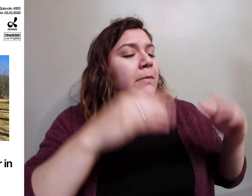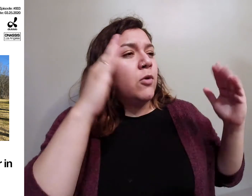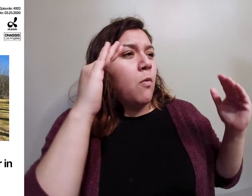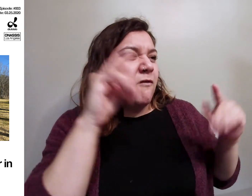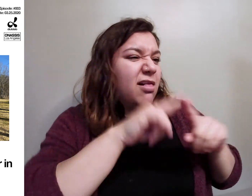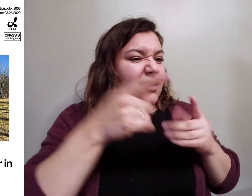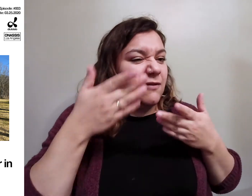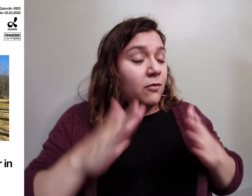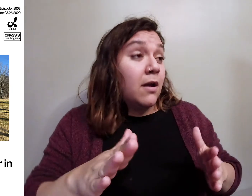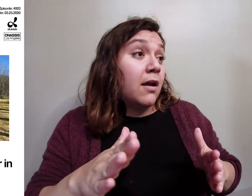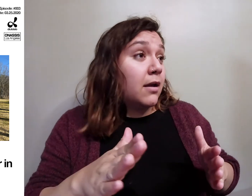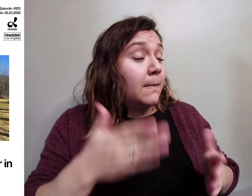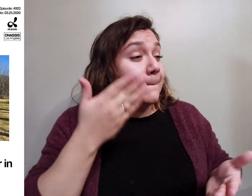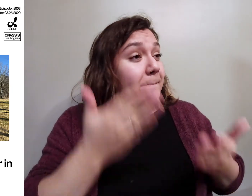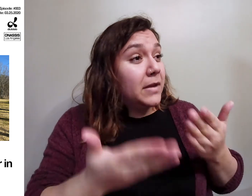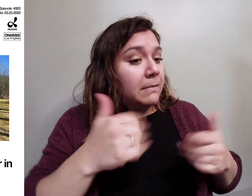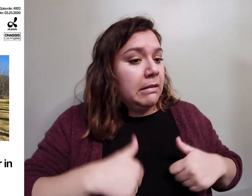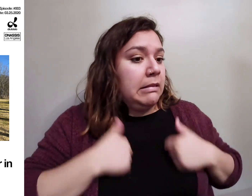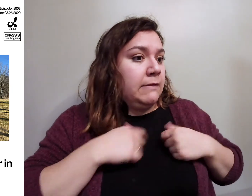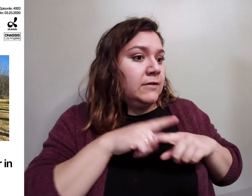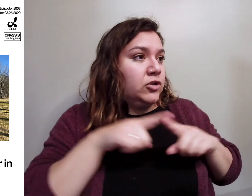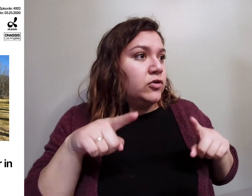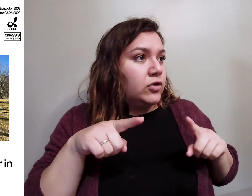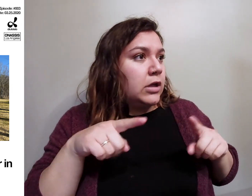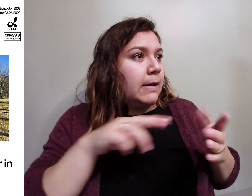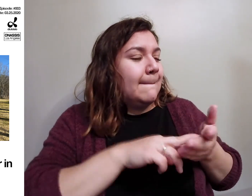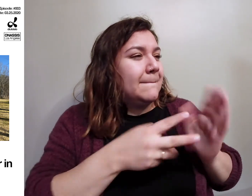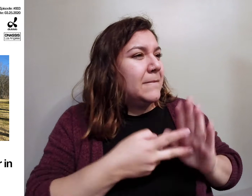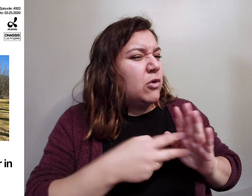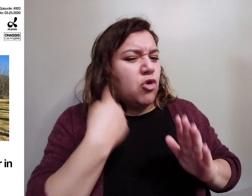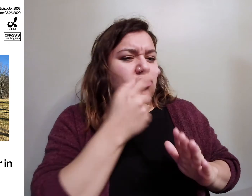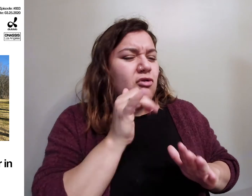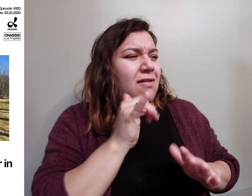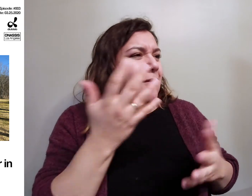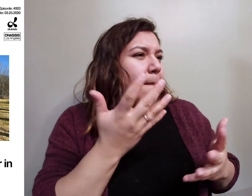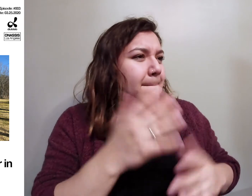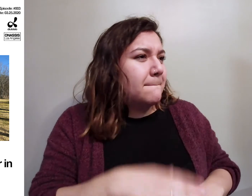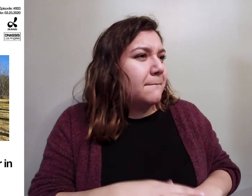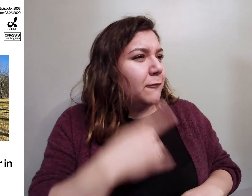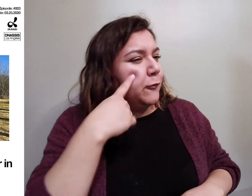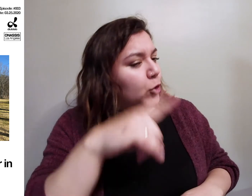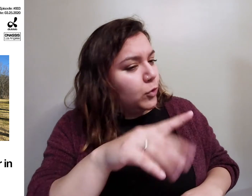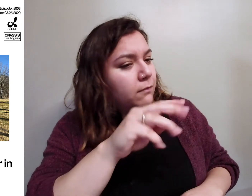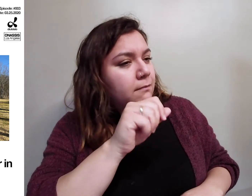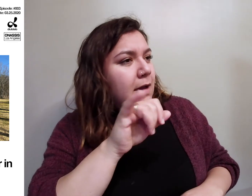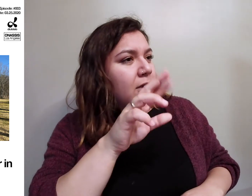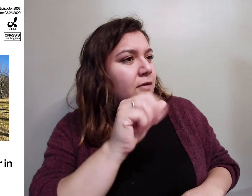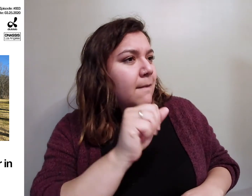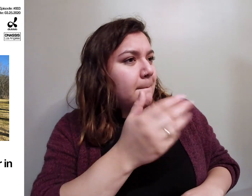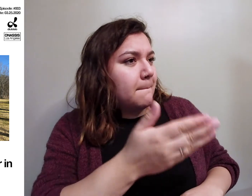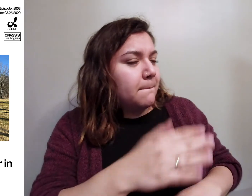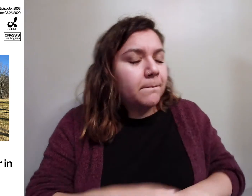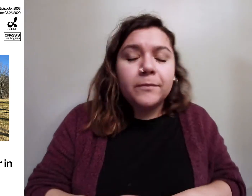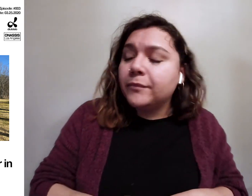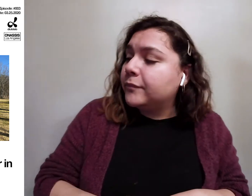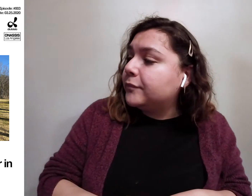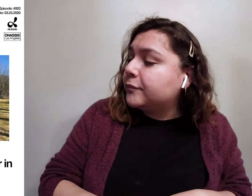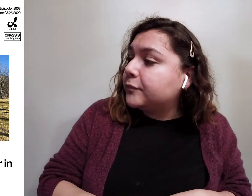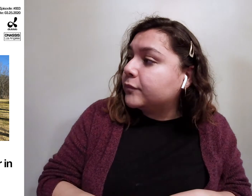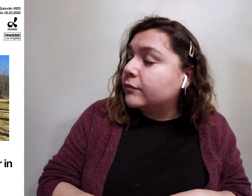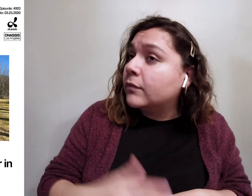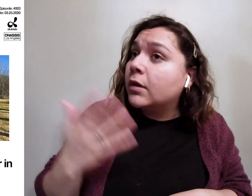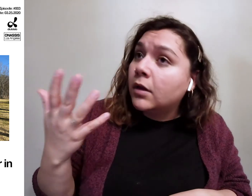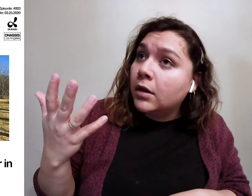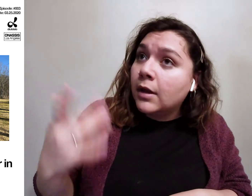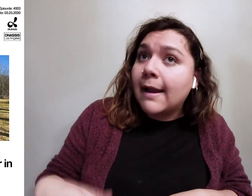Well, I think that the most essential thing is the personal feeling of, what am I doing with